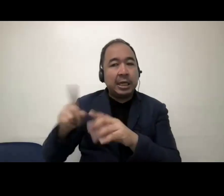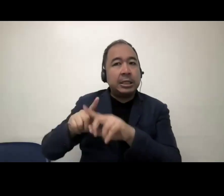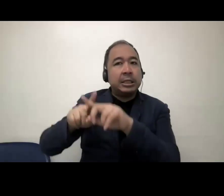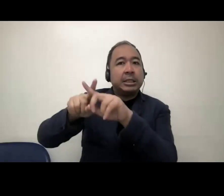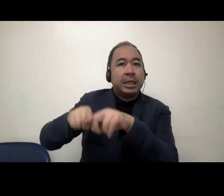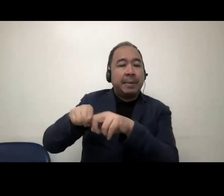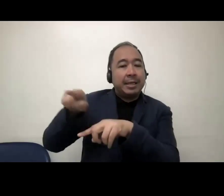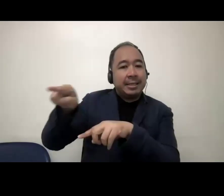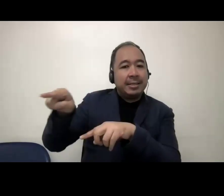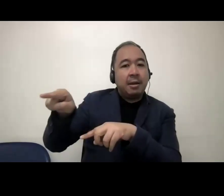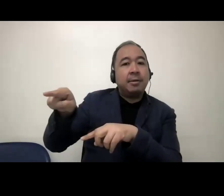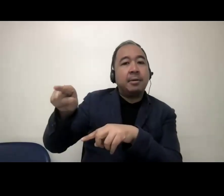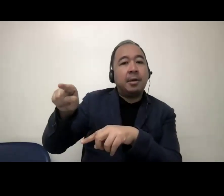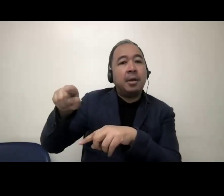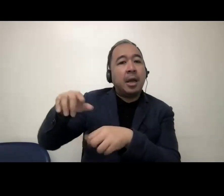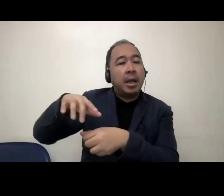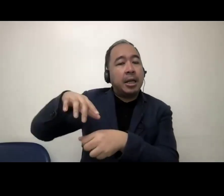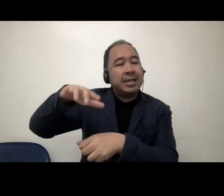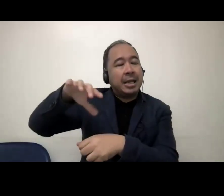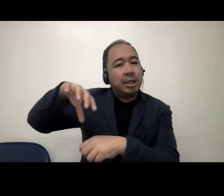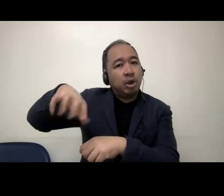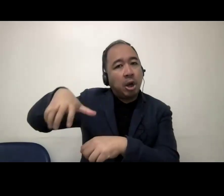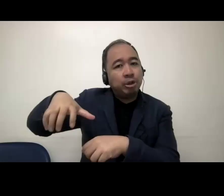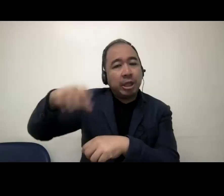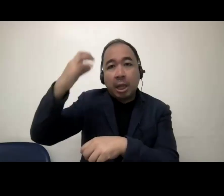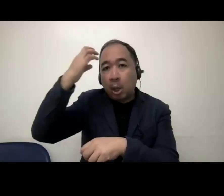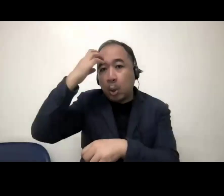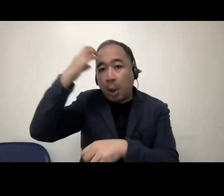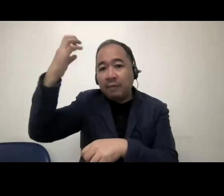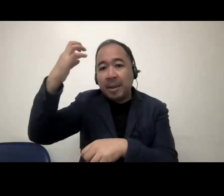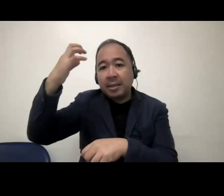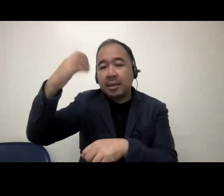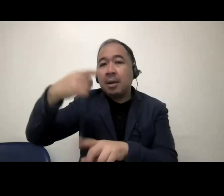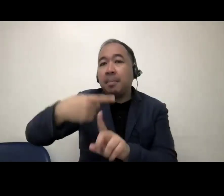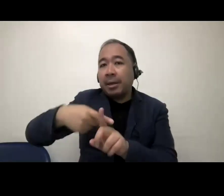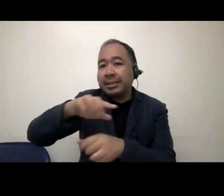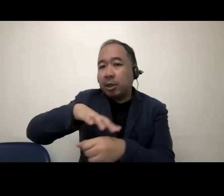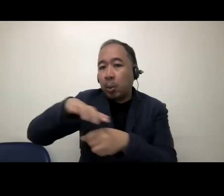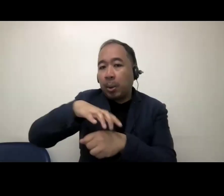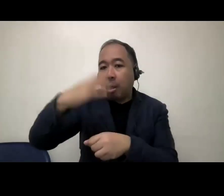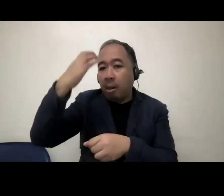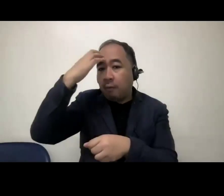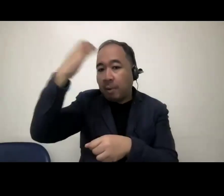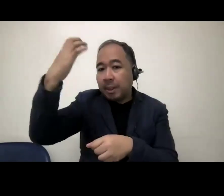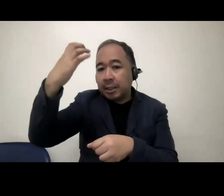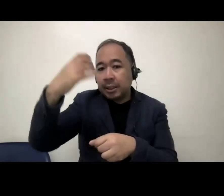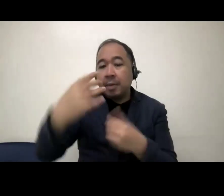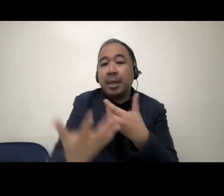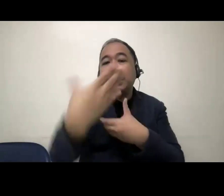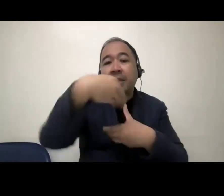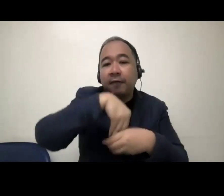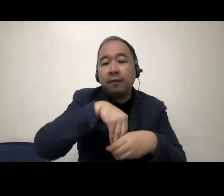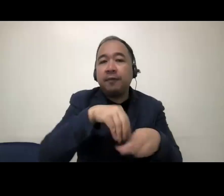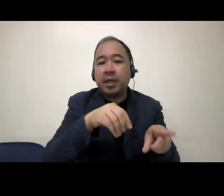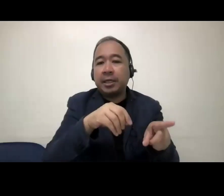project development and international financial institutions and